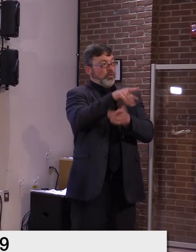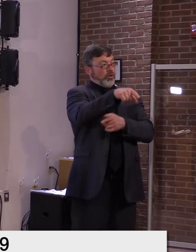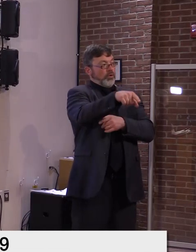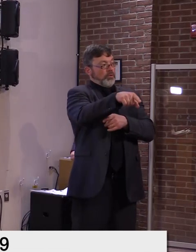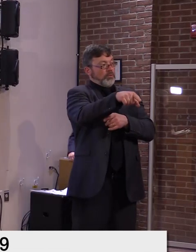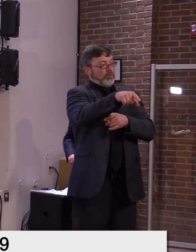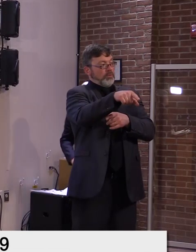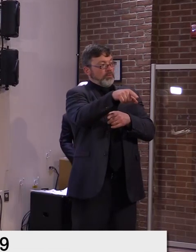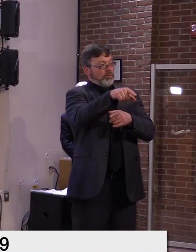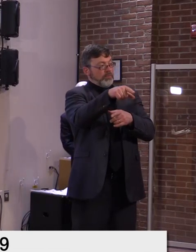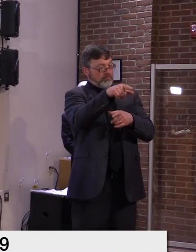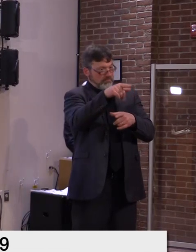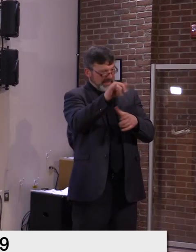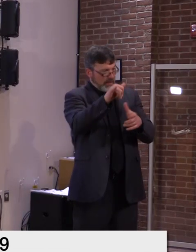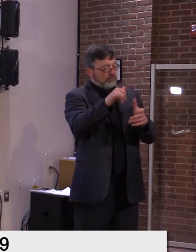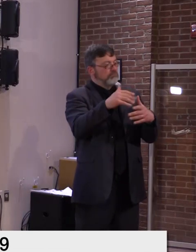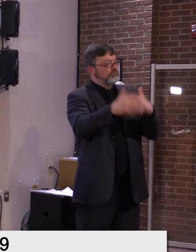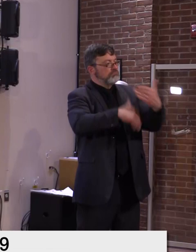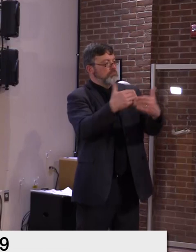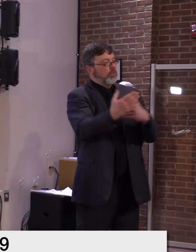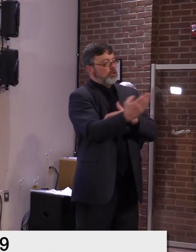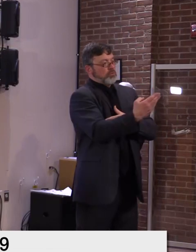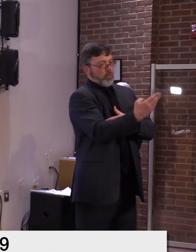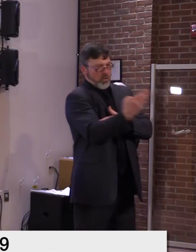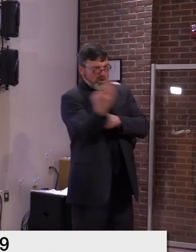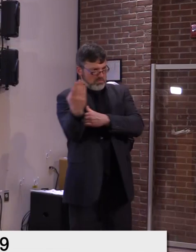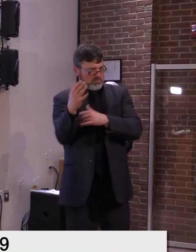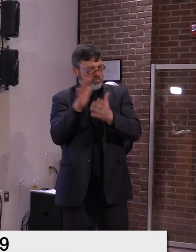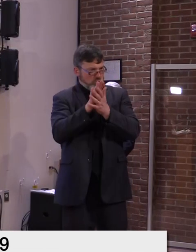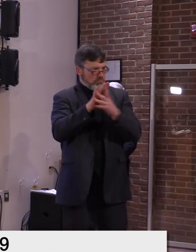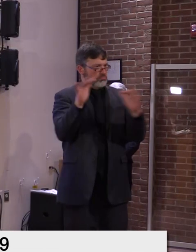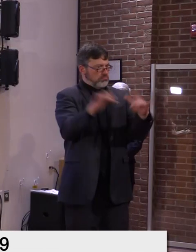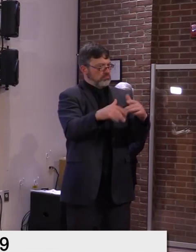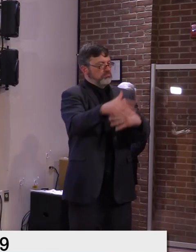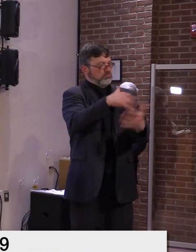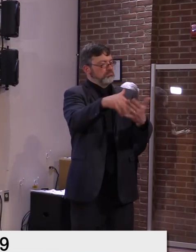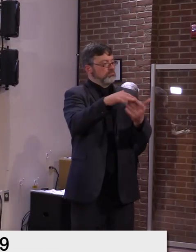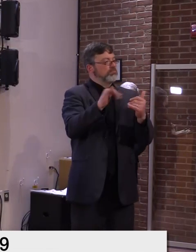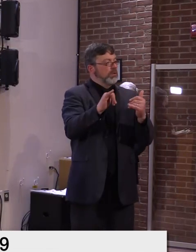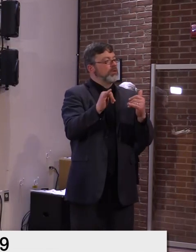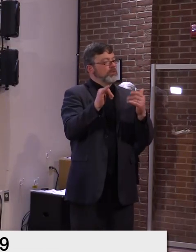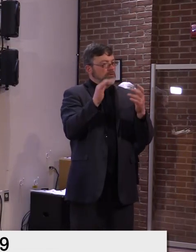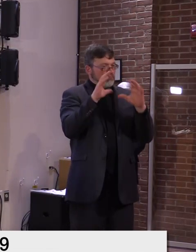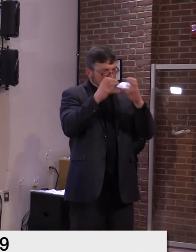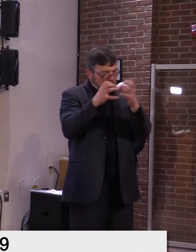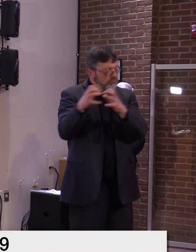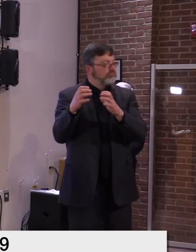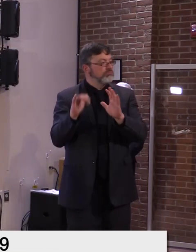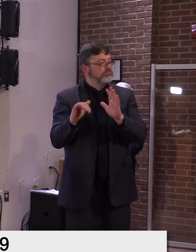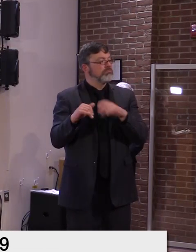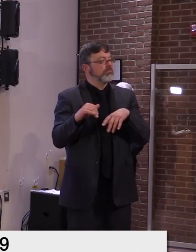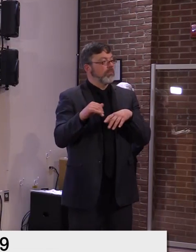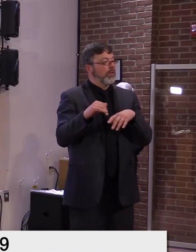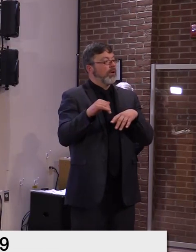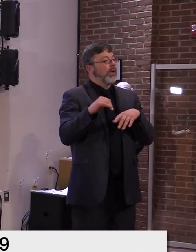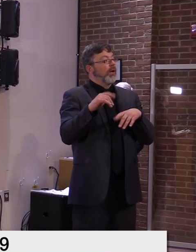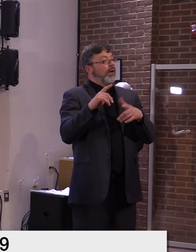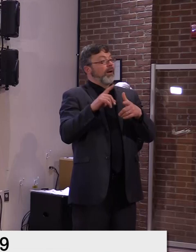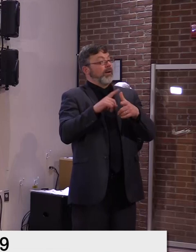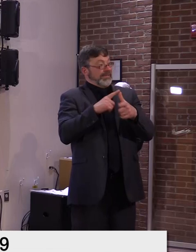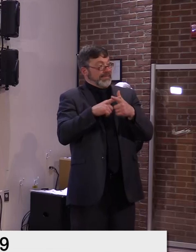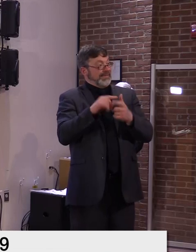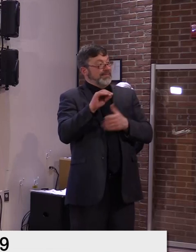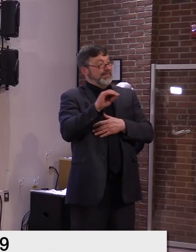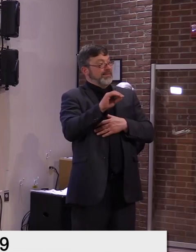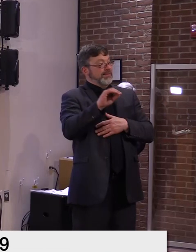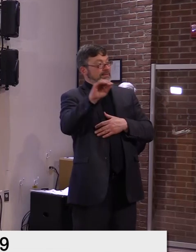with arrangements being made so that students will then go on to Parks and Rec, other kinds